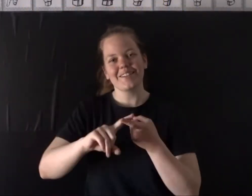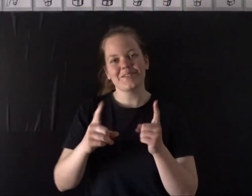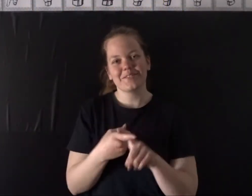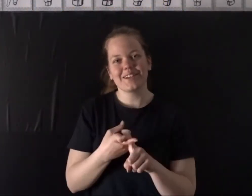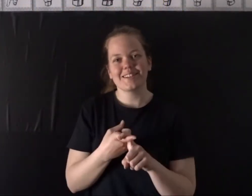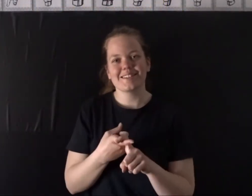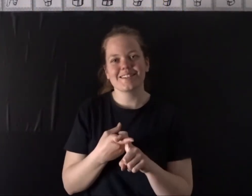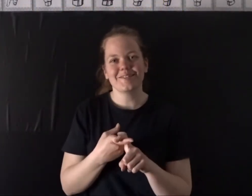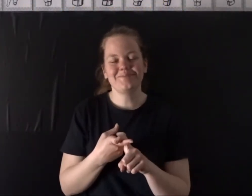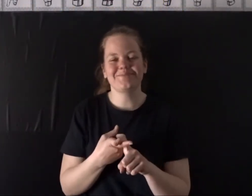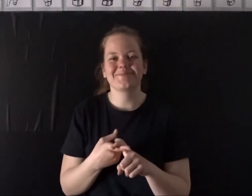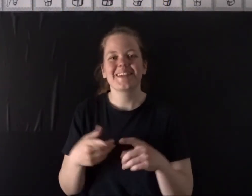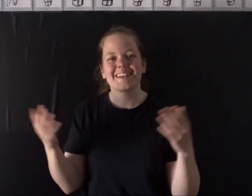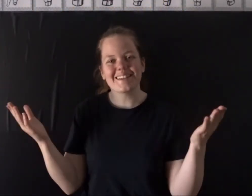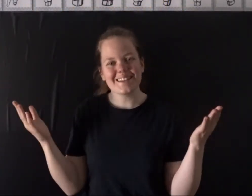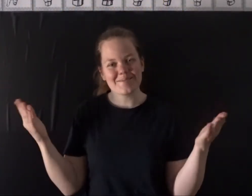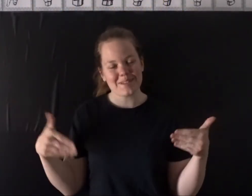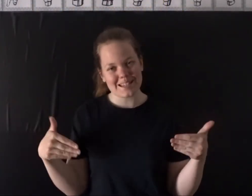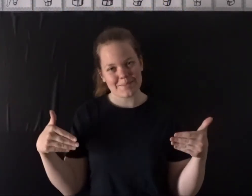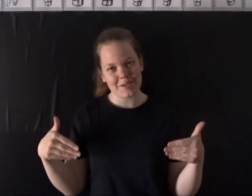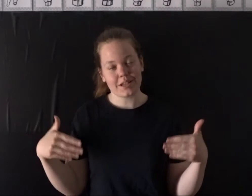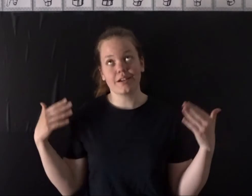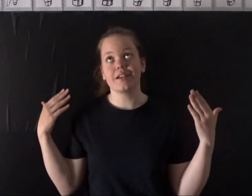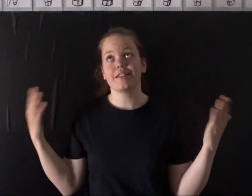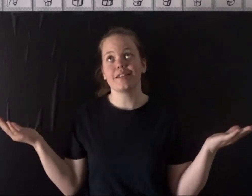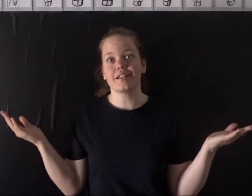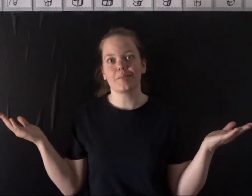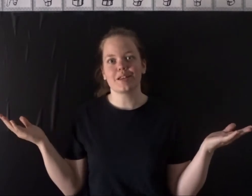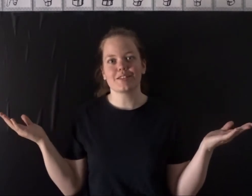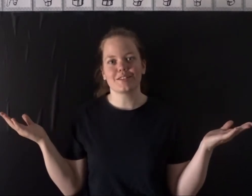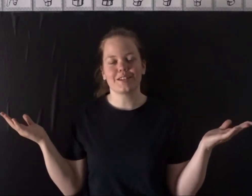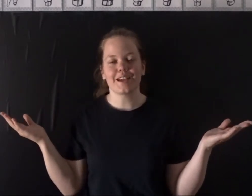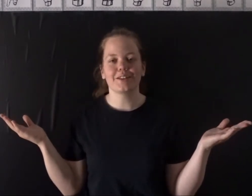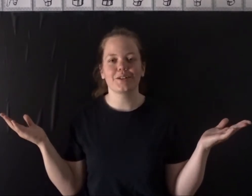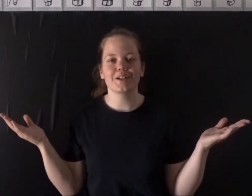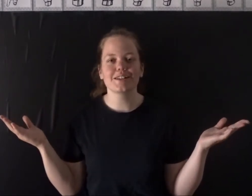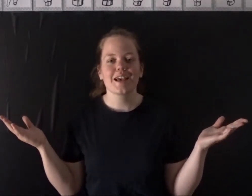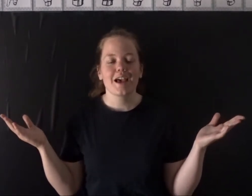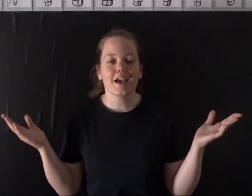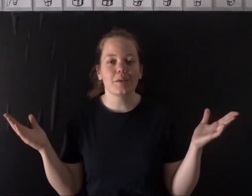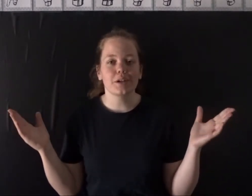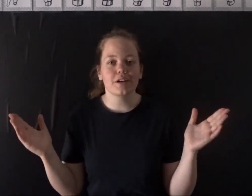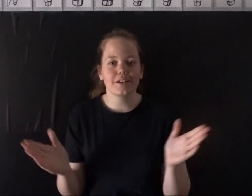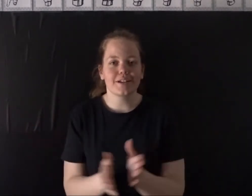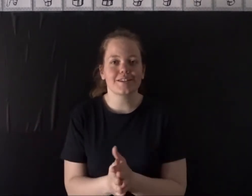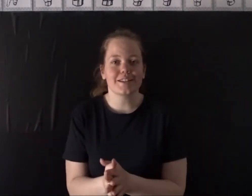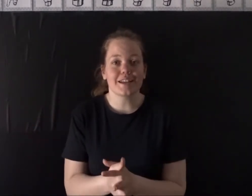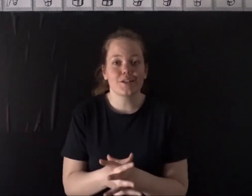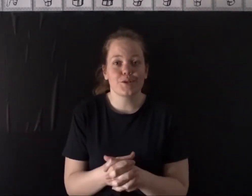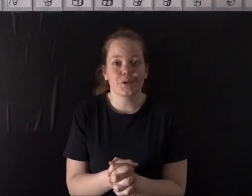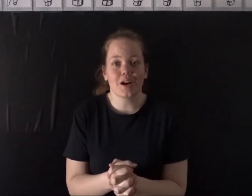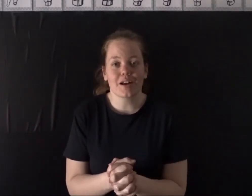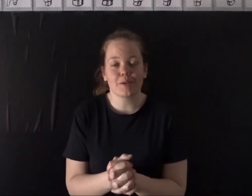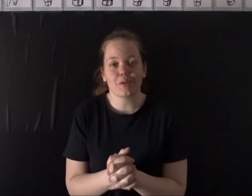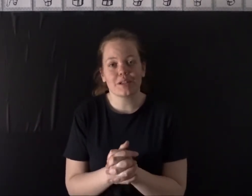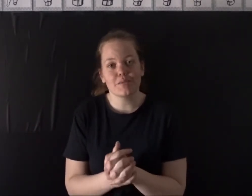Hello friends! It is Mrs. Mount here in the Limitless Learning Headquarters, and we are here today to talk about